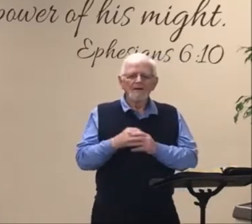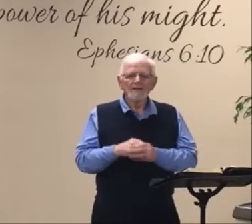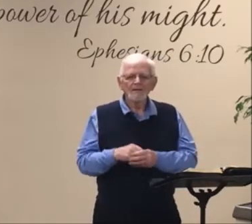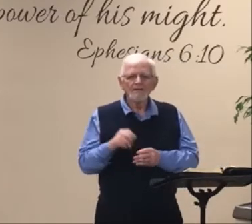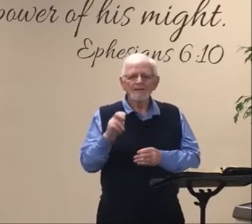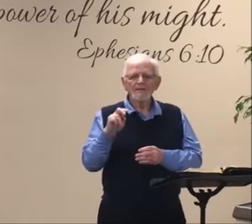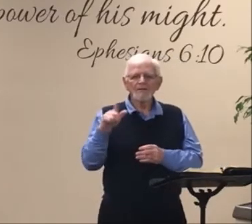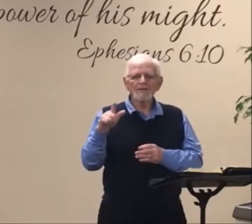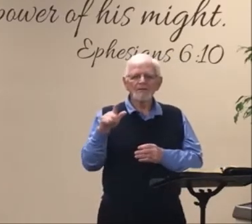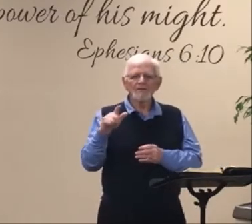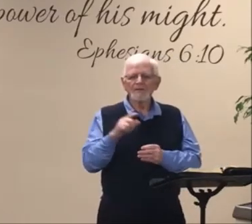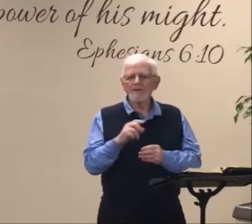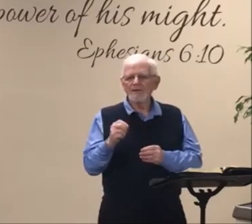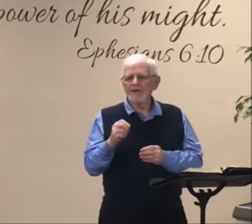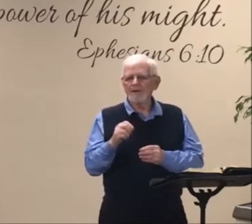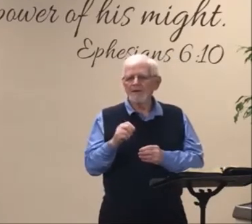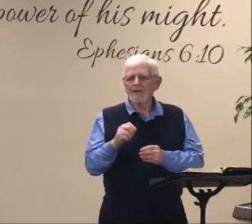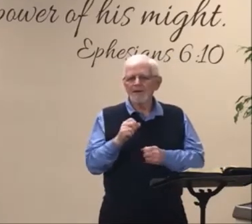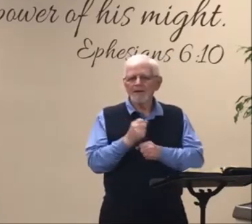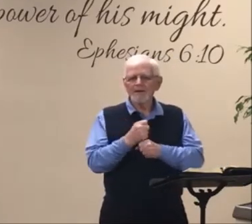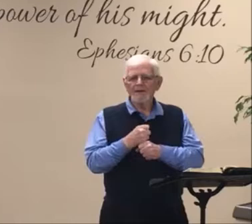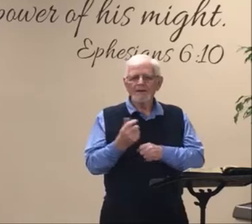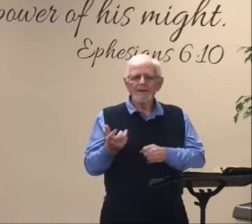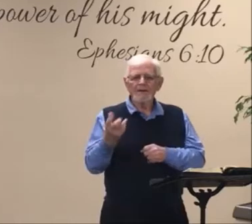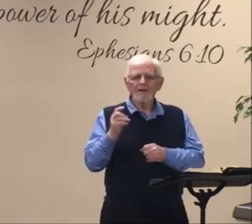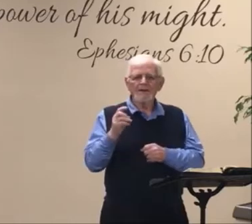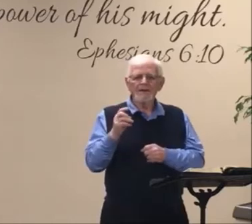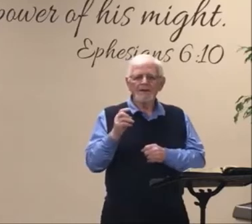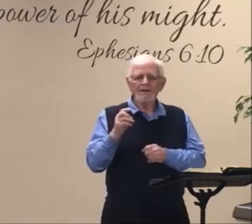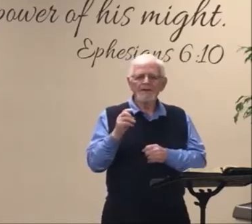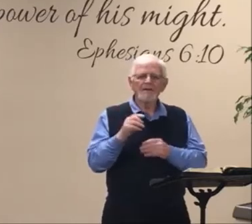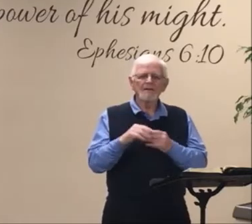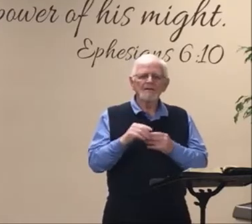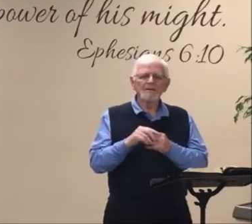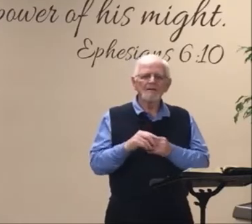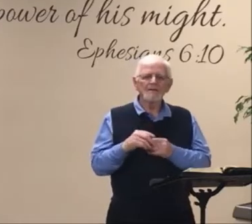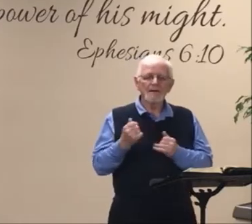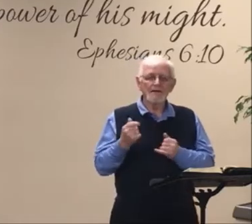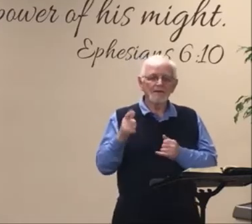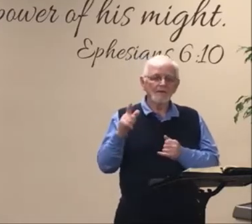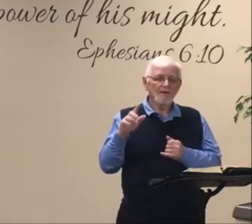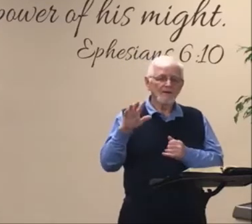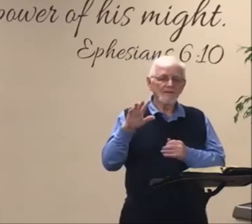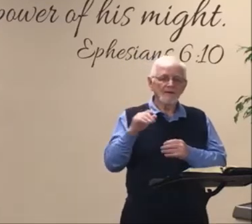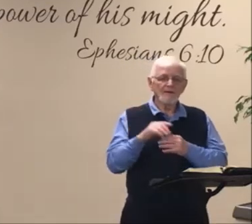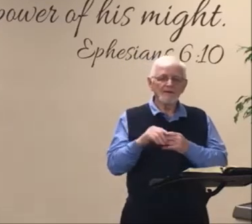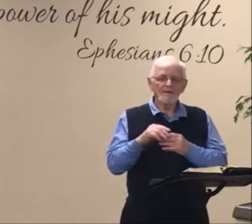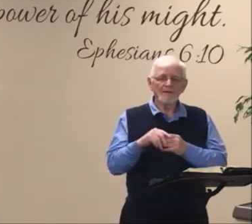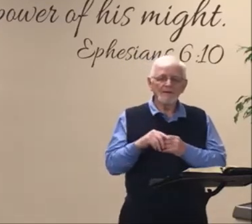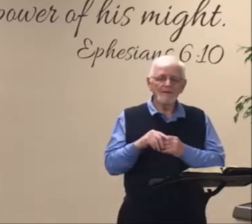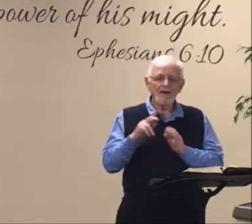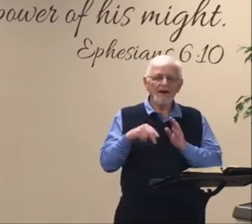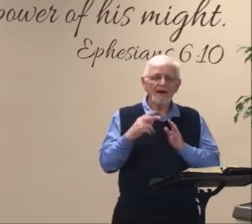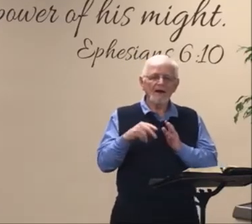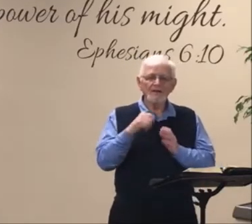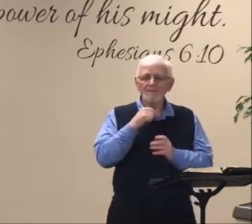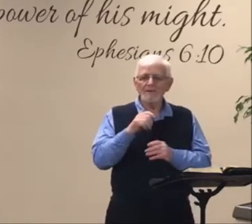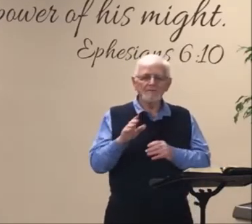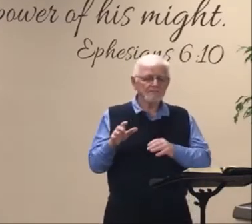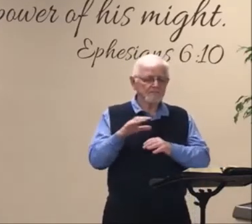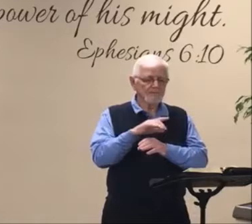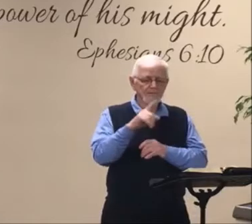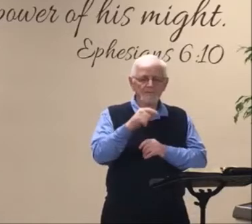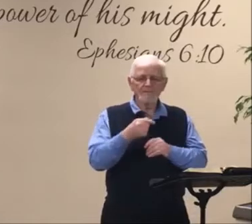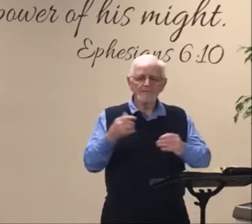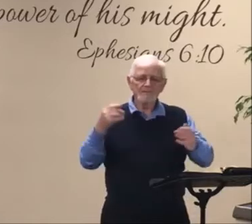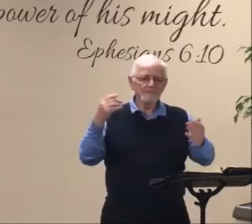my job site and you made $18 an hour at the last job and you think $25 is a lot? $25 an hour doesn't cover you driving across town and showing